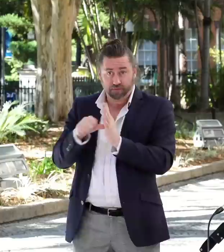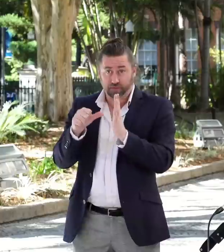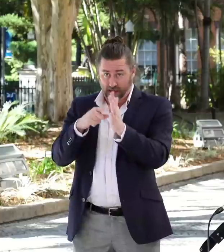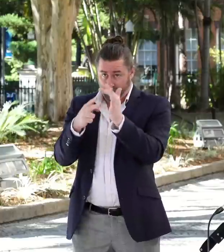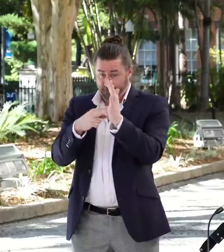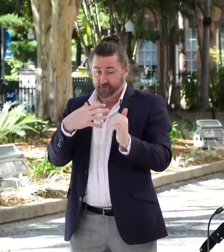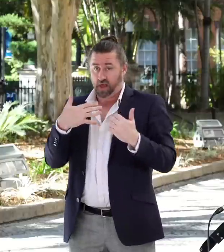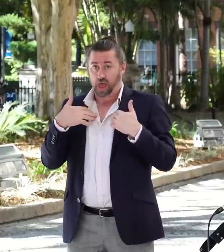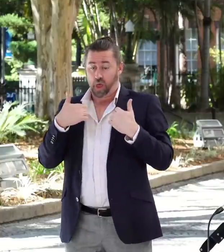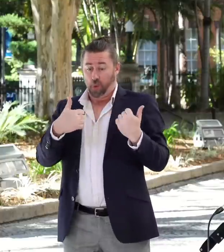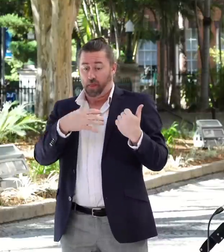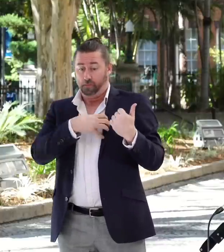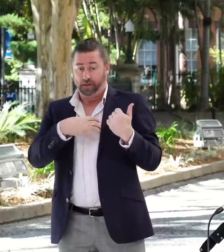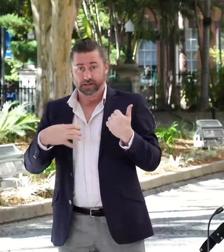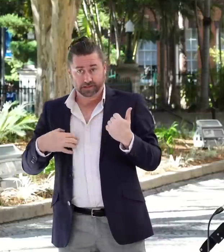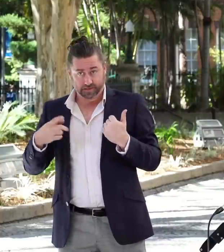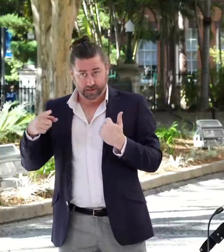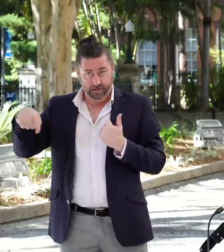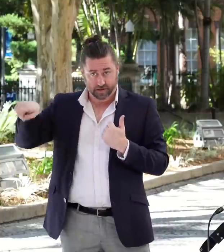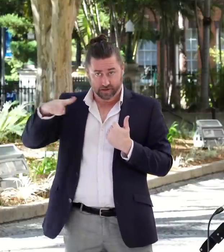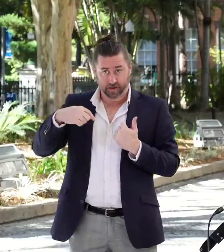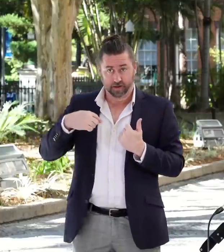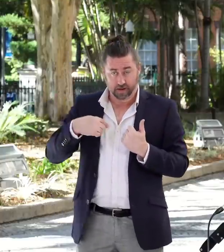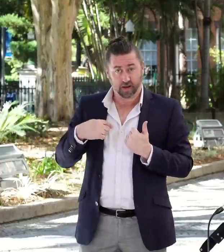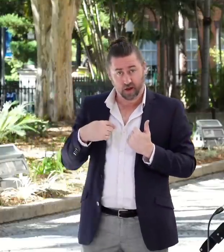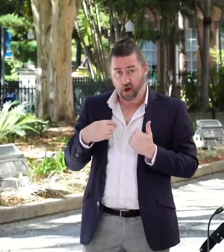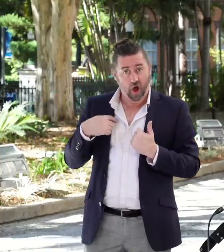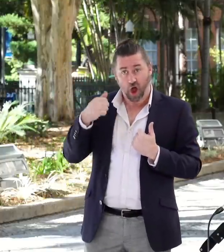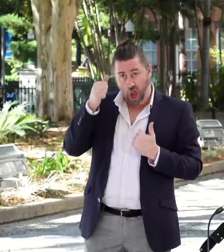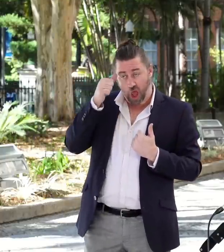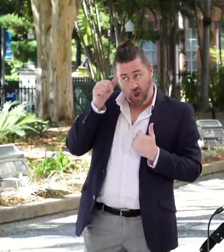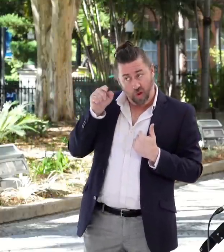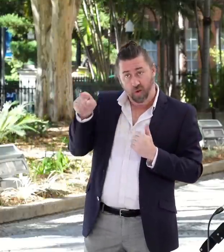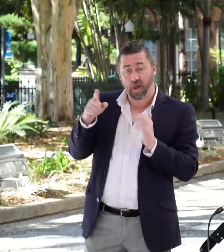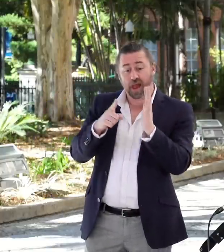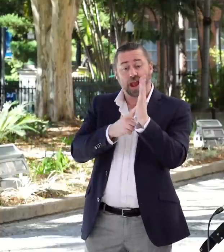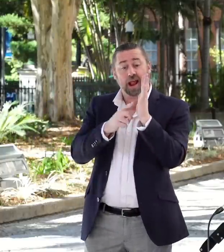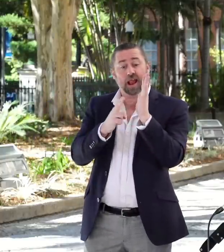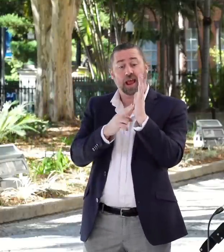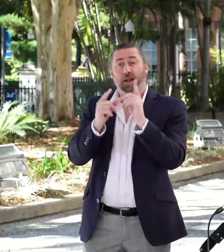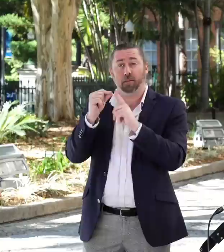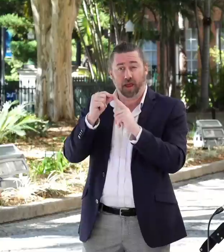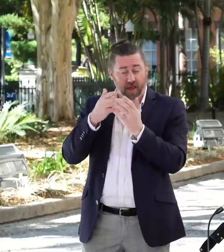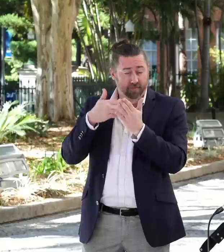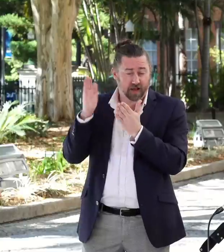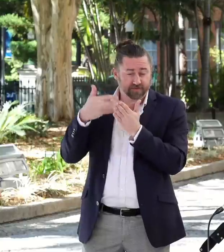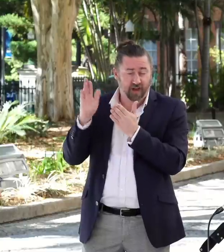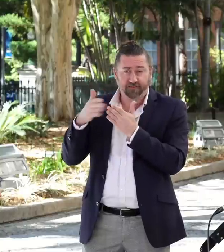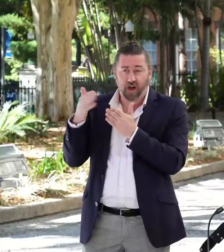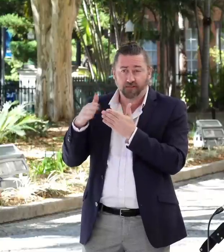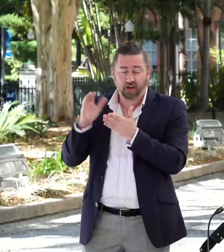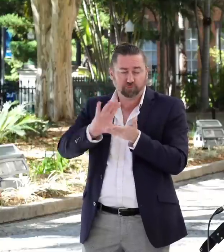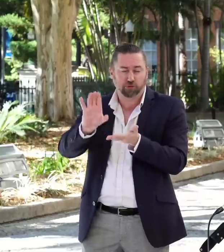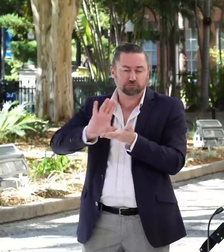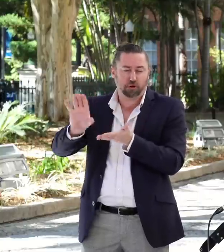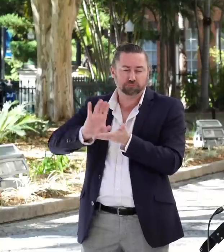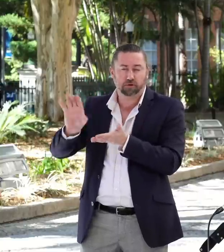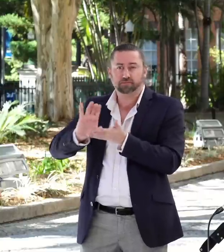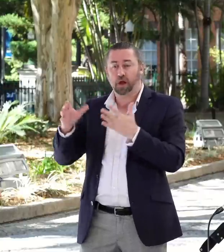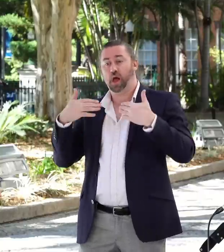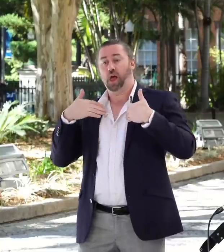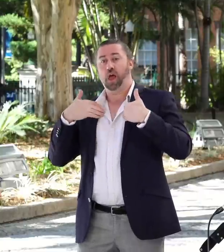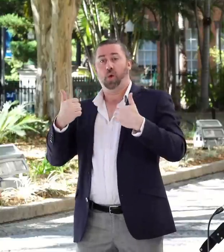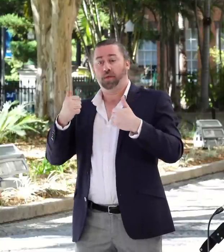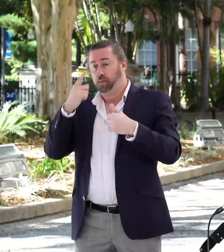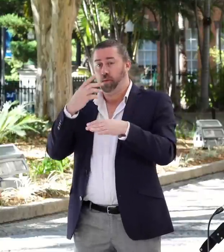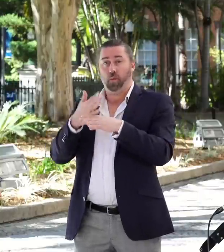minister. I'm very alive to the fact that they sacked a whole lot of health workers when they were in government.